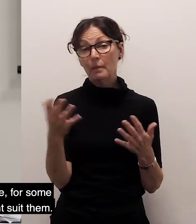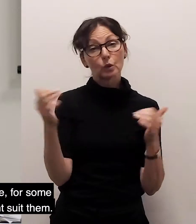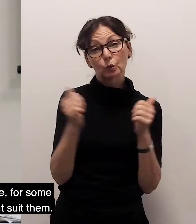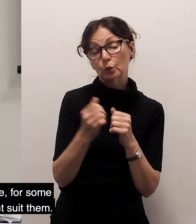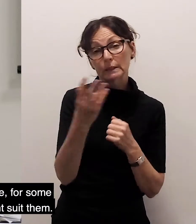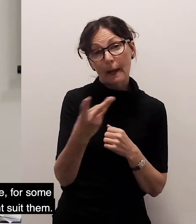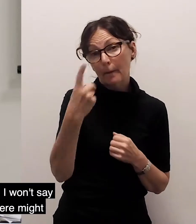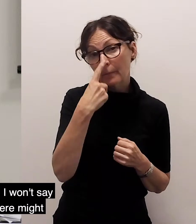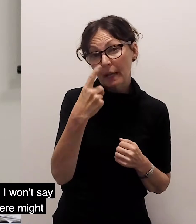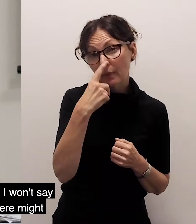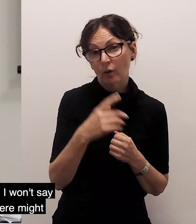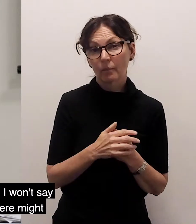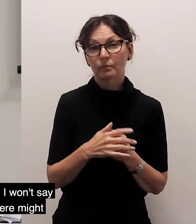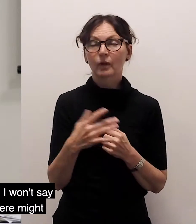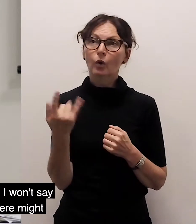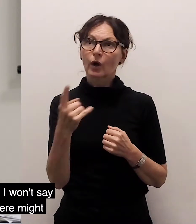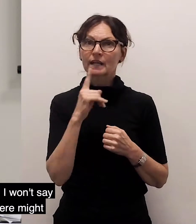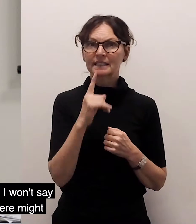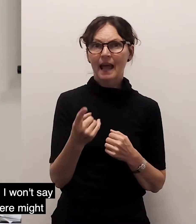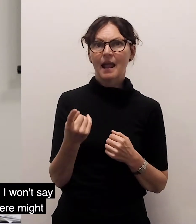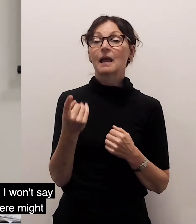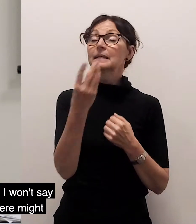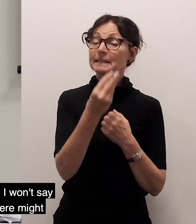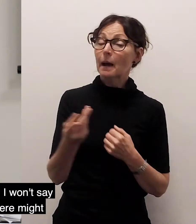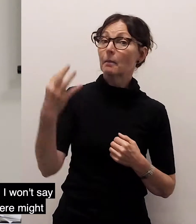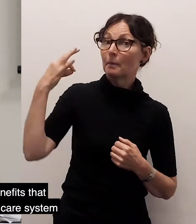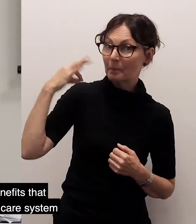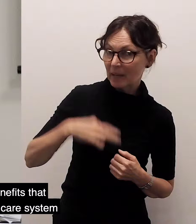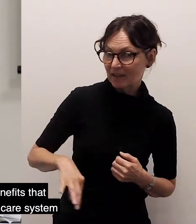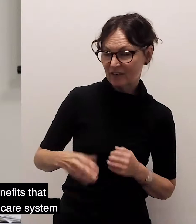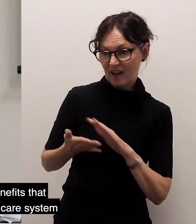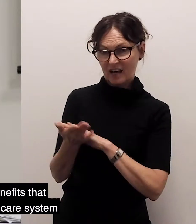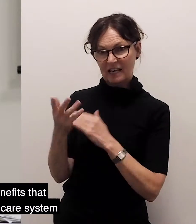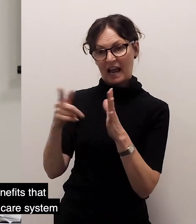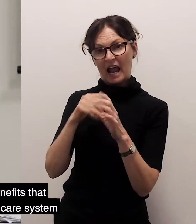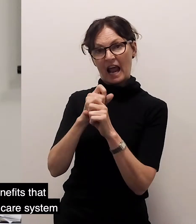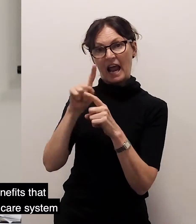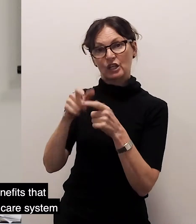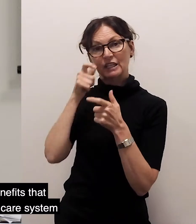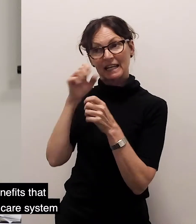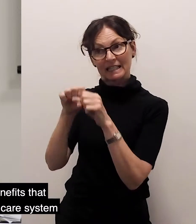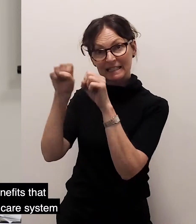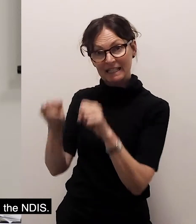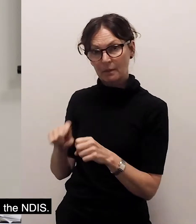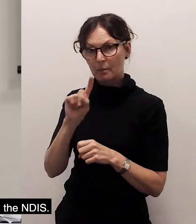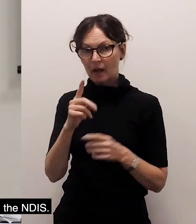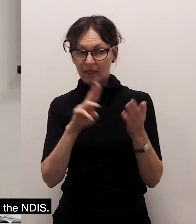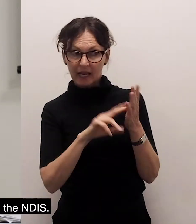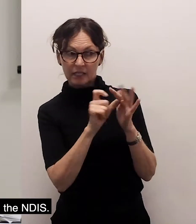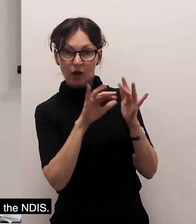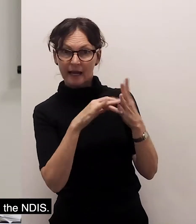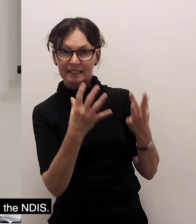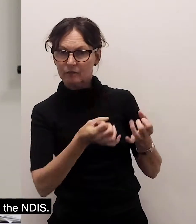may suit them. You know, there may be, I won't say perks, but there might be certain benefits that are in the aged care system that are not